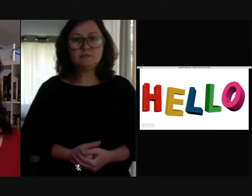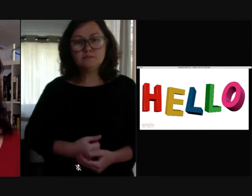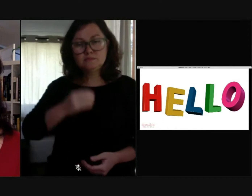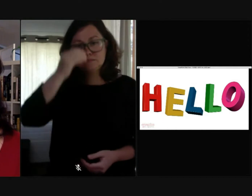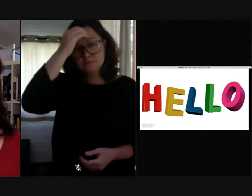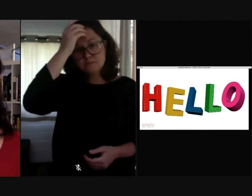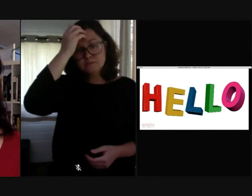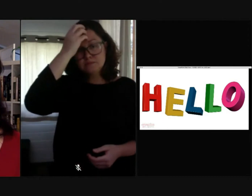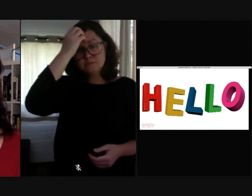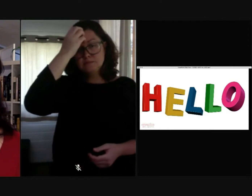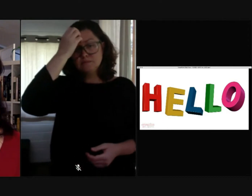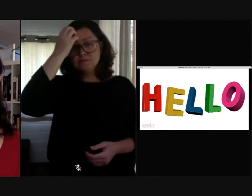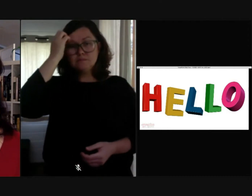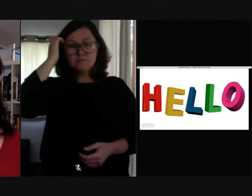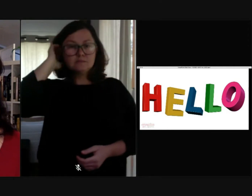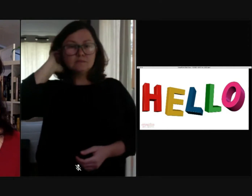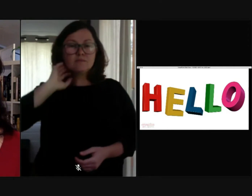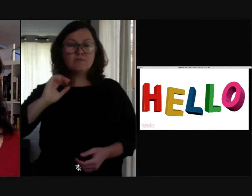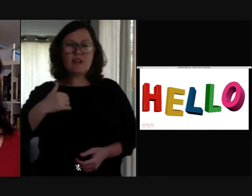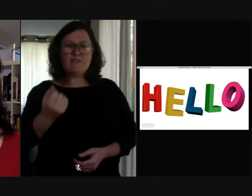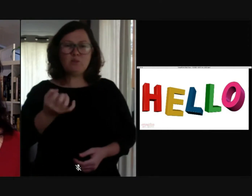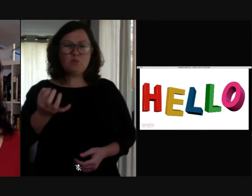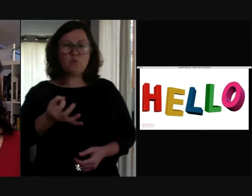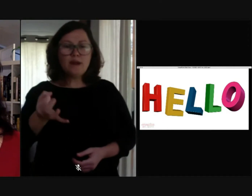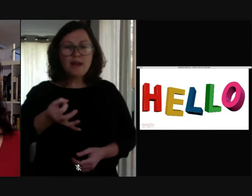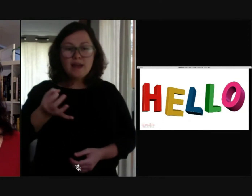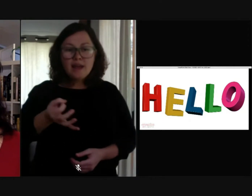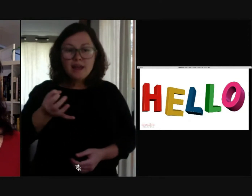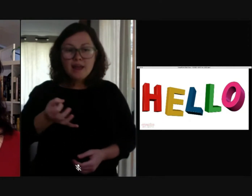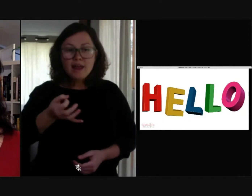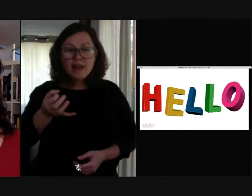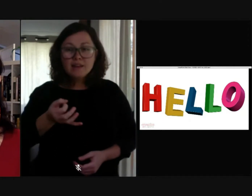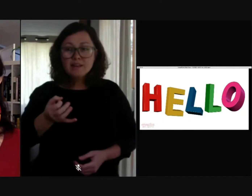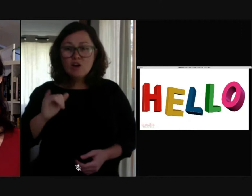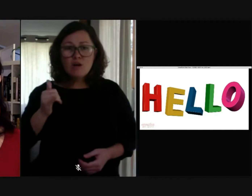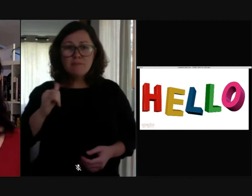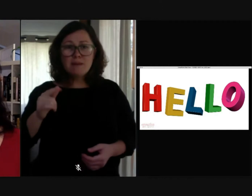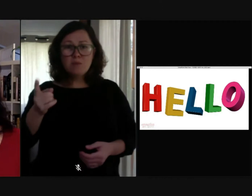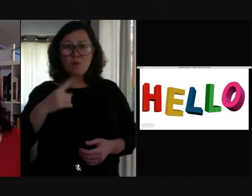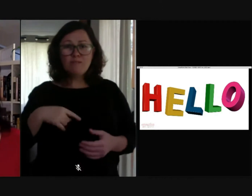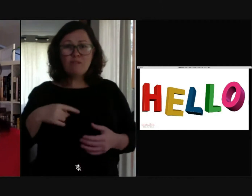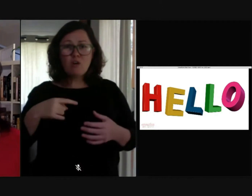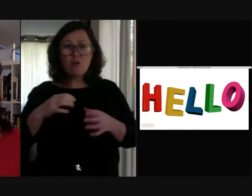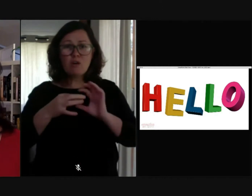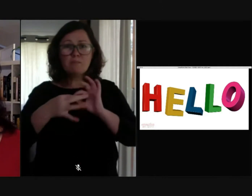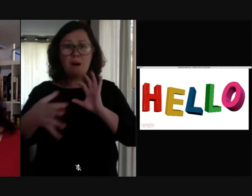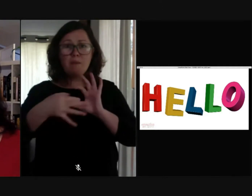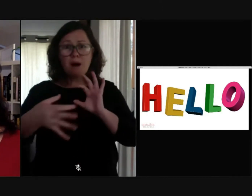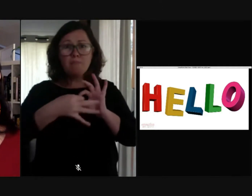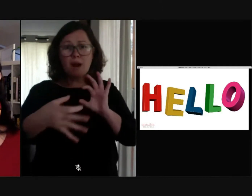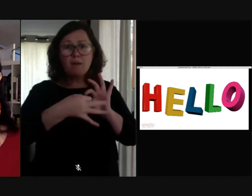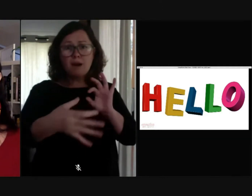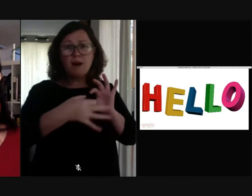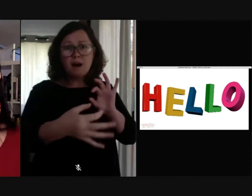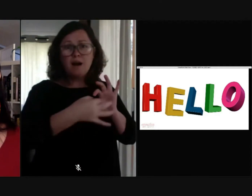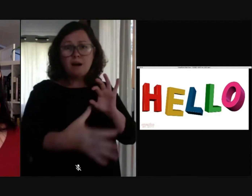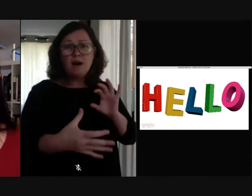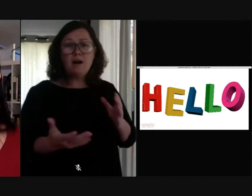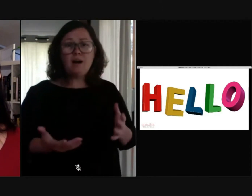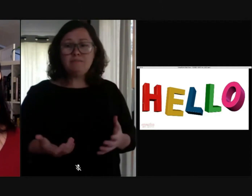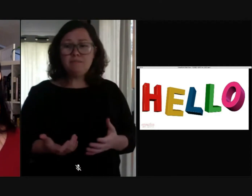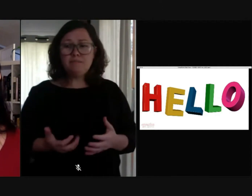think we just have to wait, unless you've all vanished, which I hope is not the case.